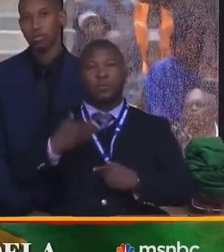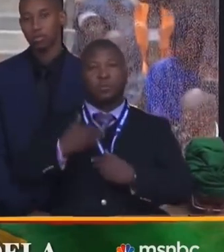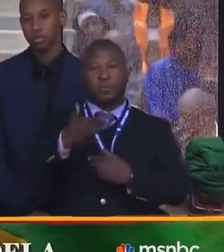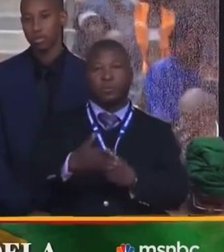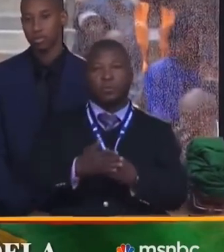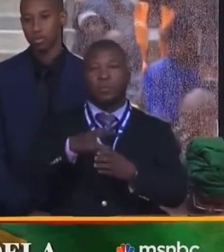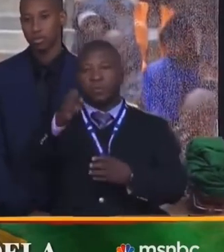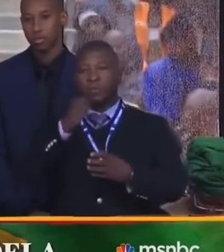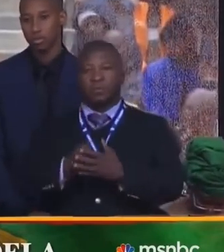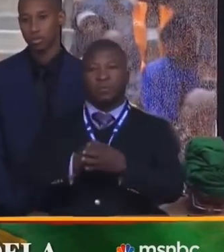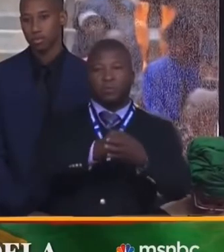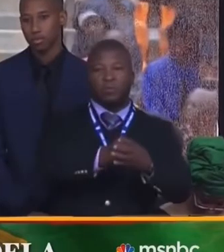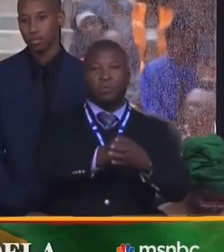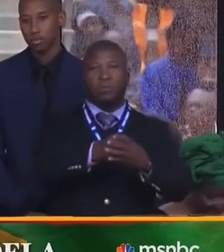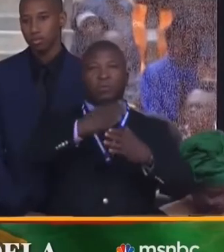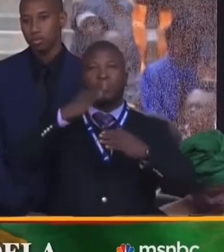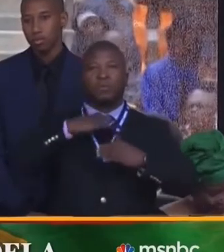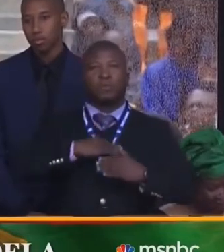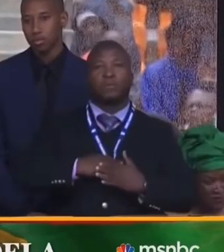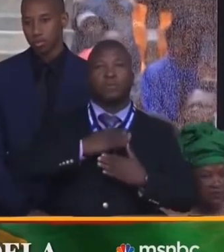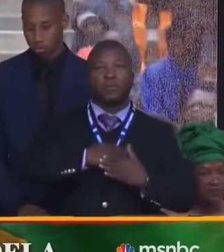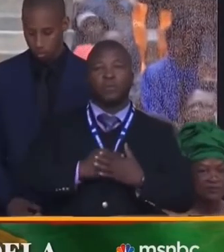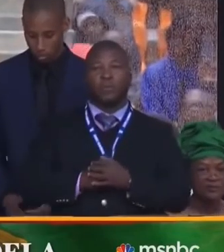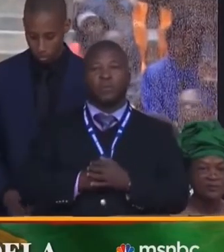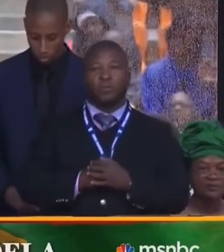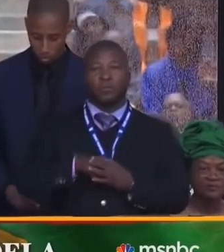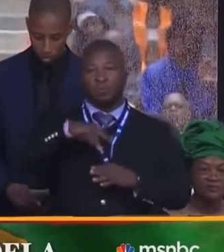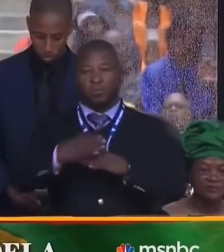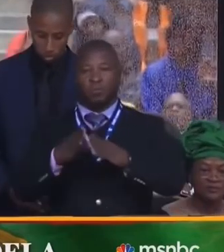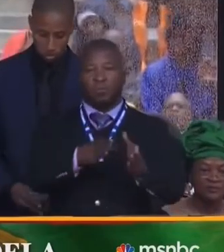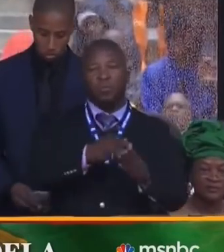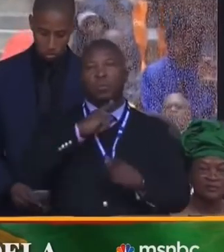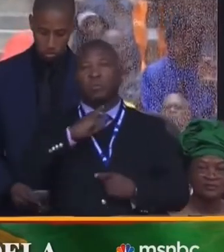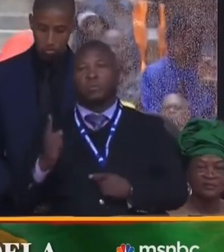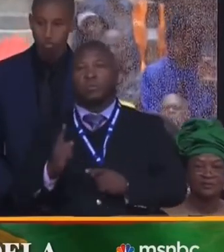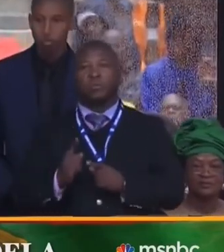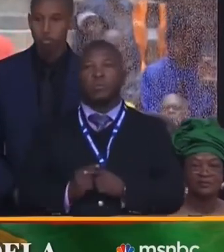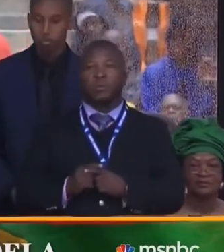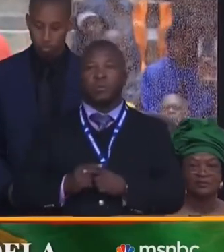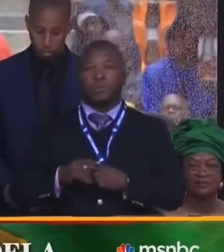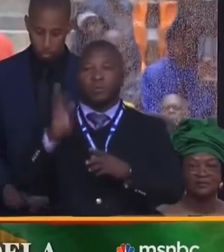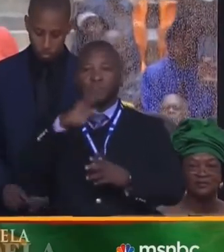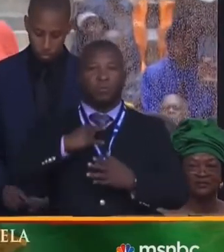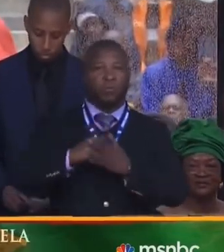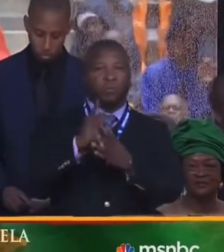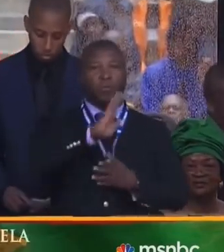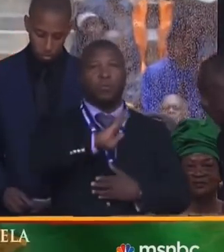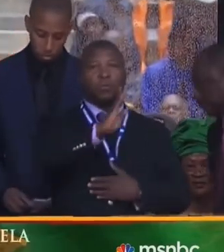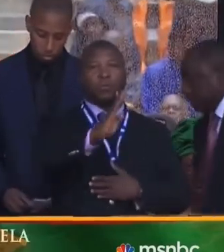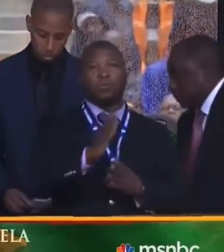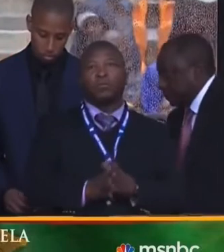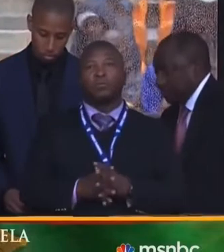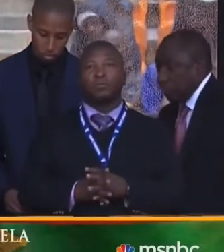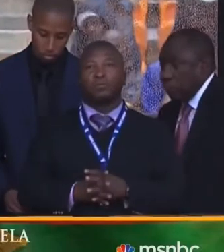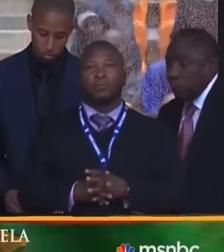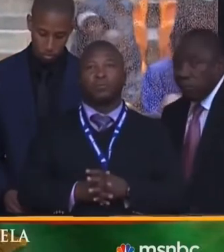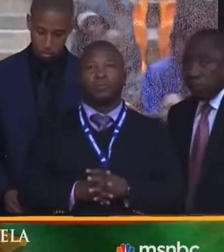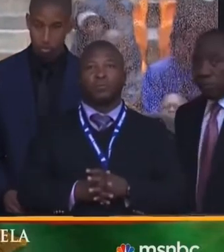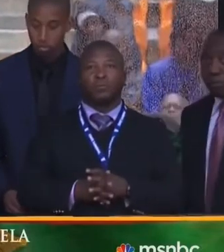prove and on and on to support, I would please to say from me to you.